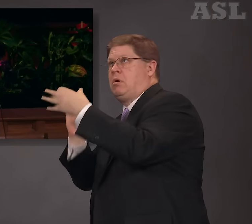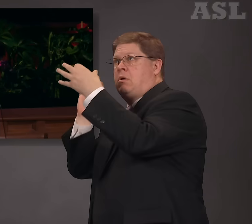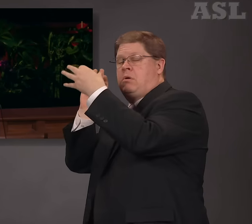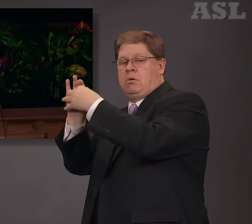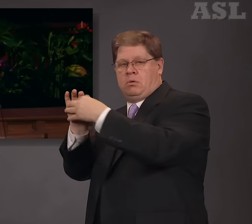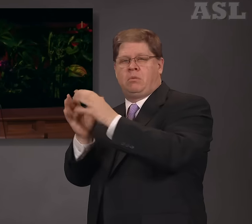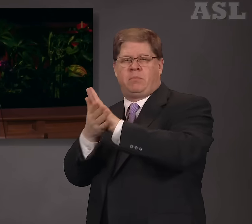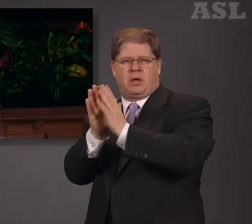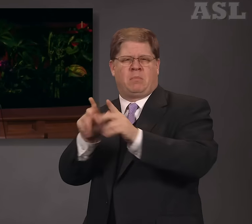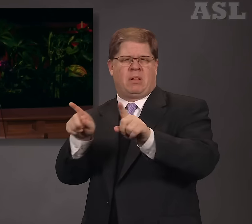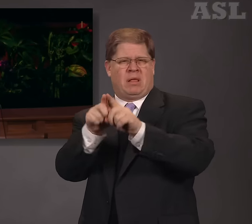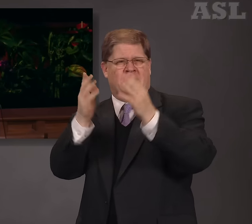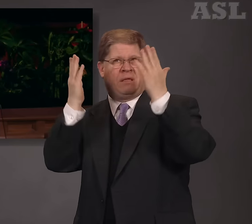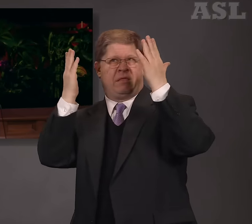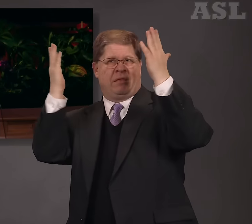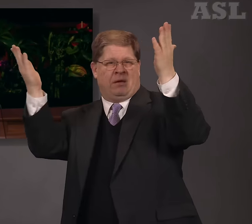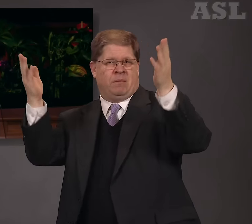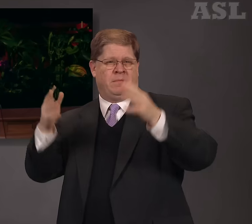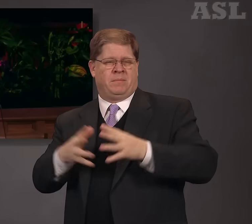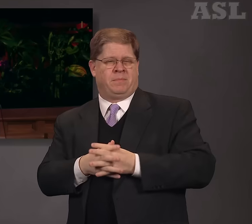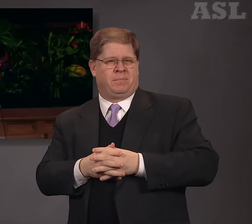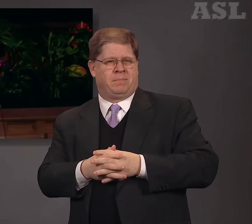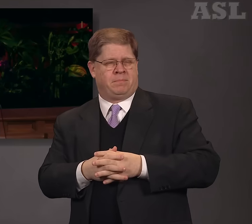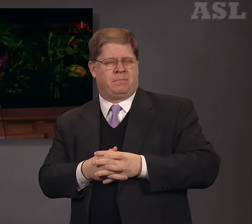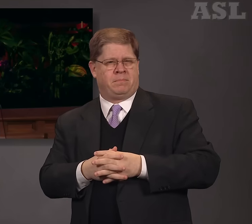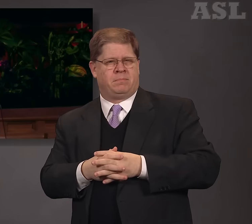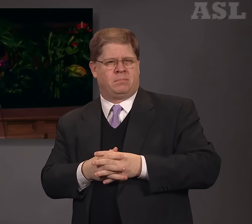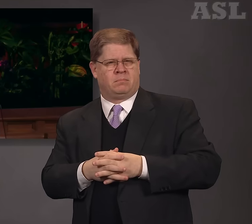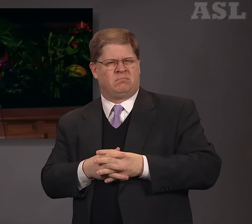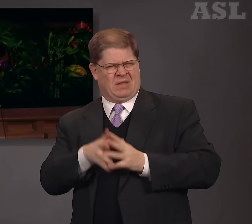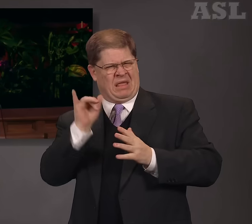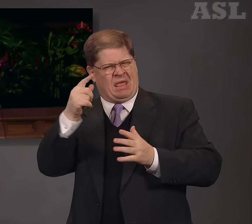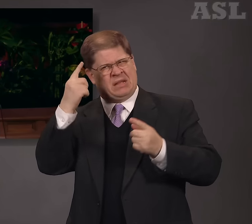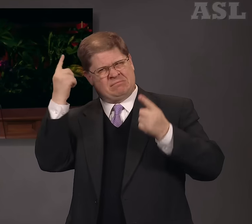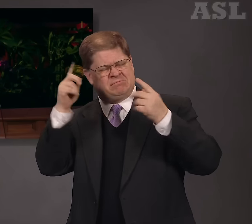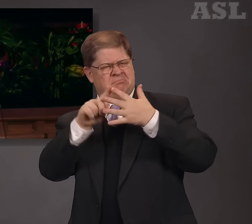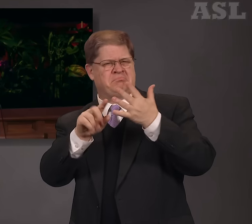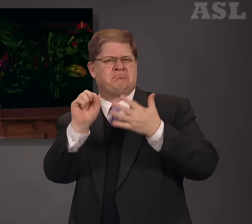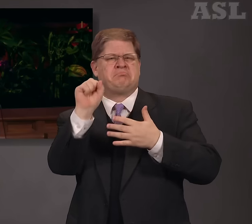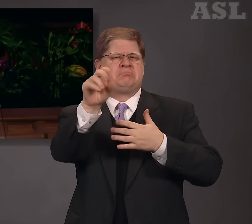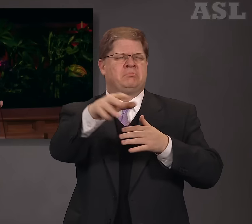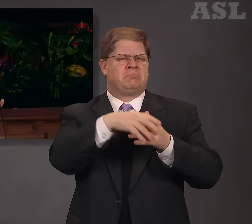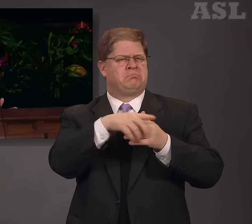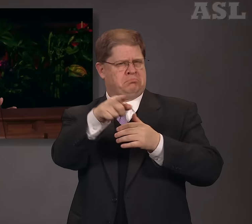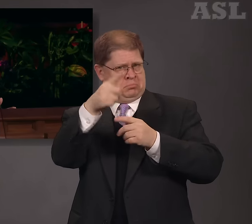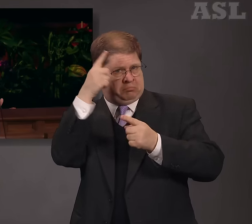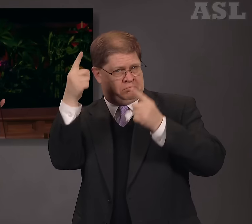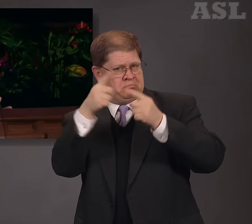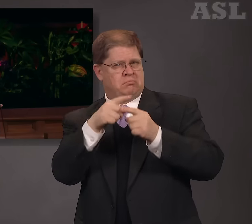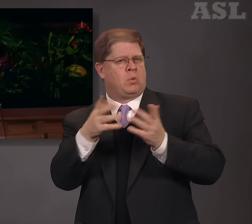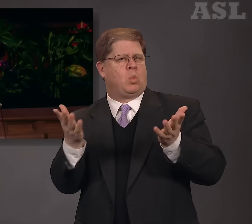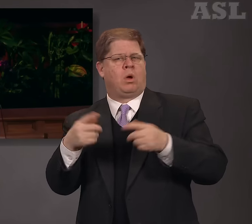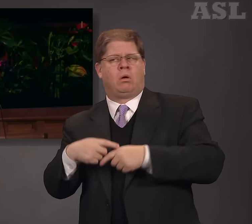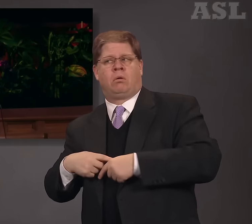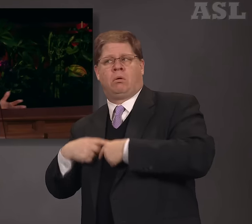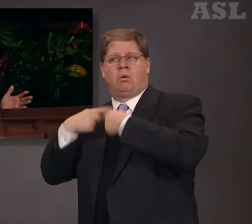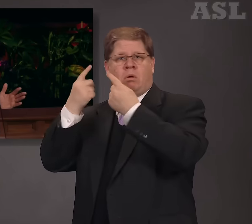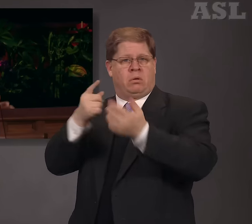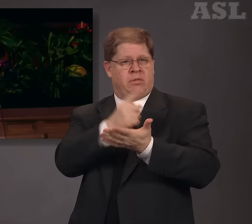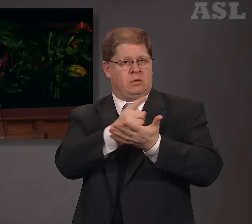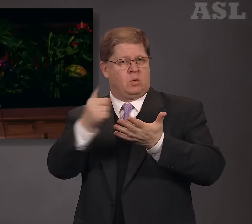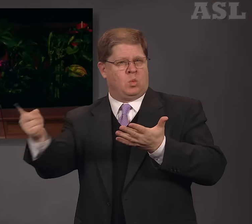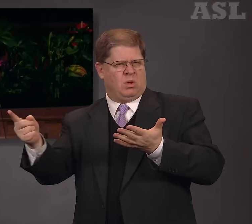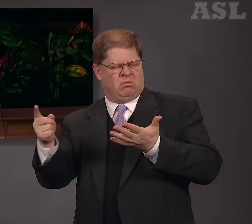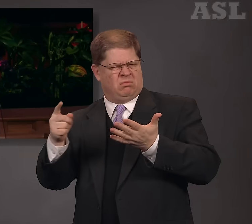become more like them. With these thoughts in mind, we could consider, what has the Holy Ghost taught us this